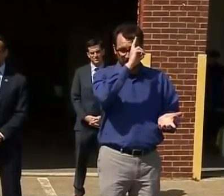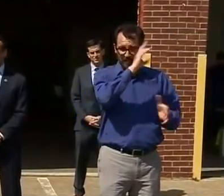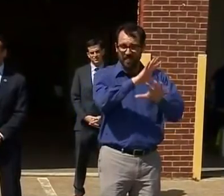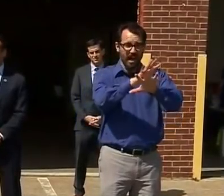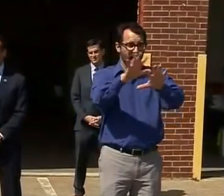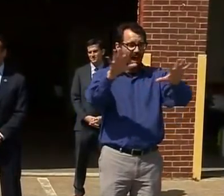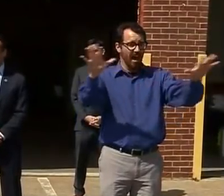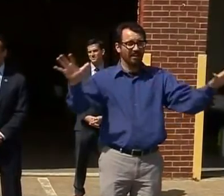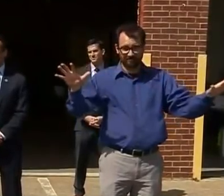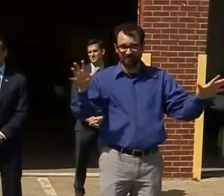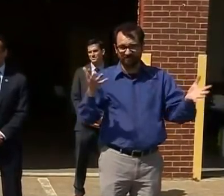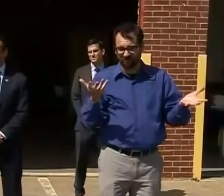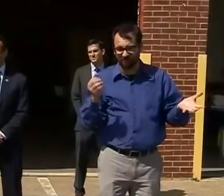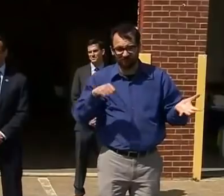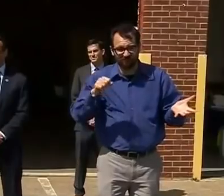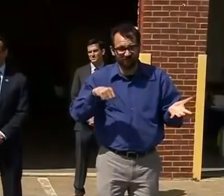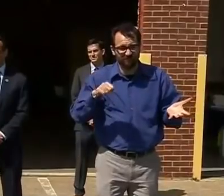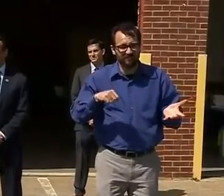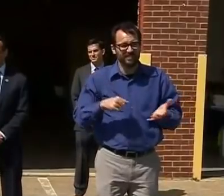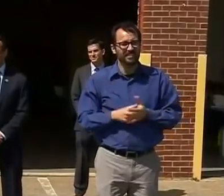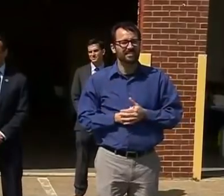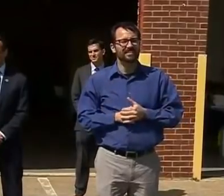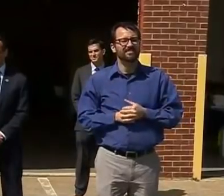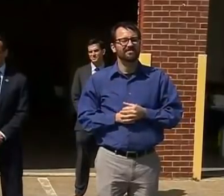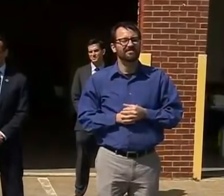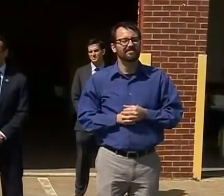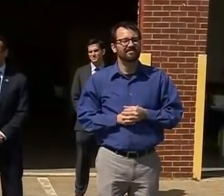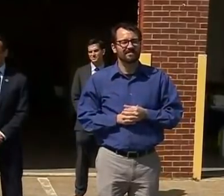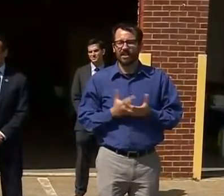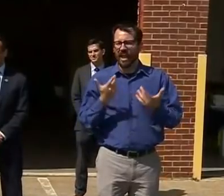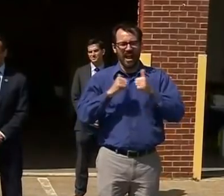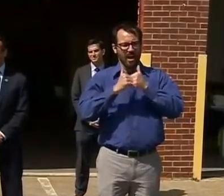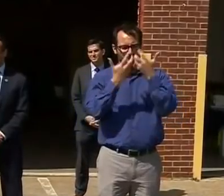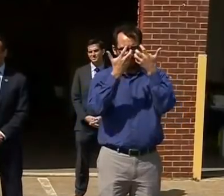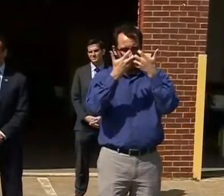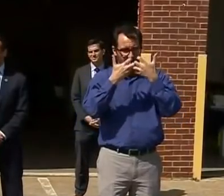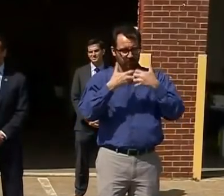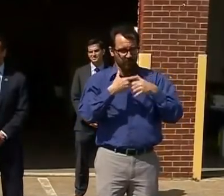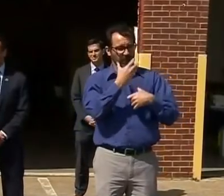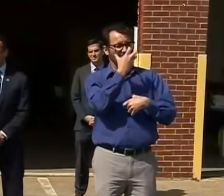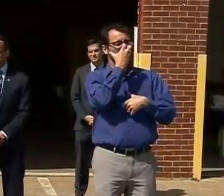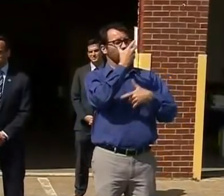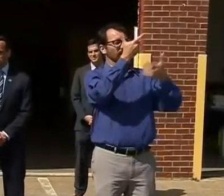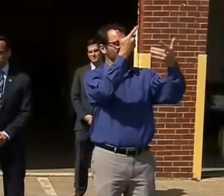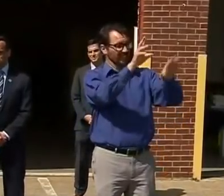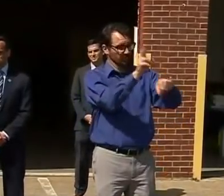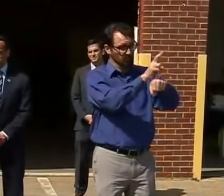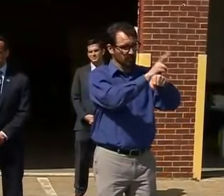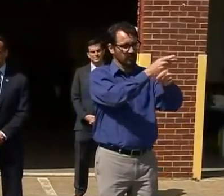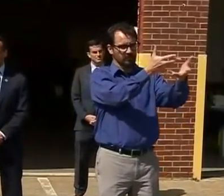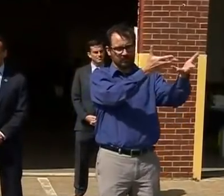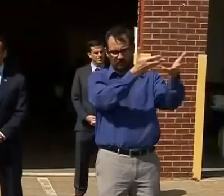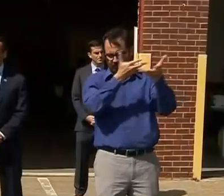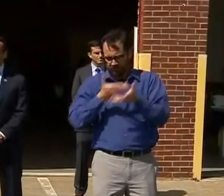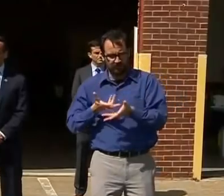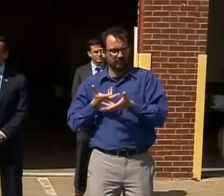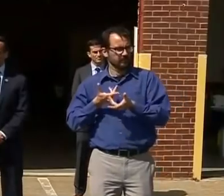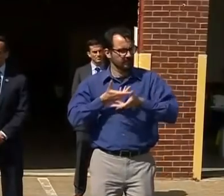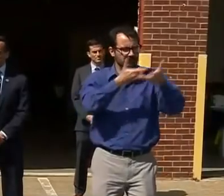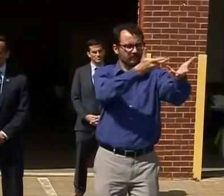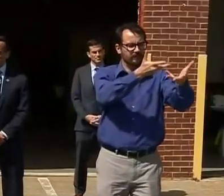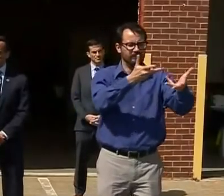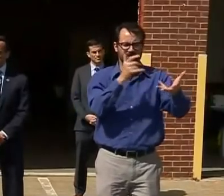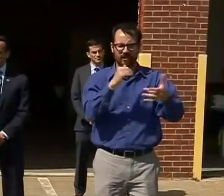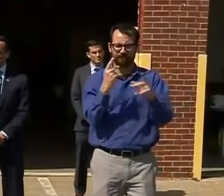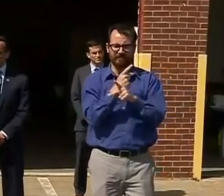is all those logistics. Greg's team, our team, again, captained by Phil Licari, who used to run supply